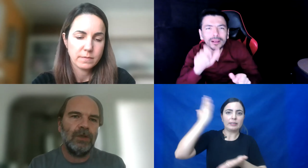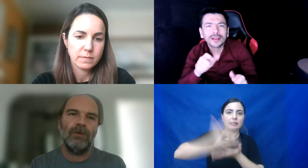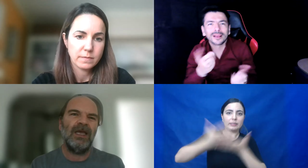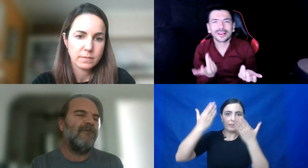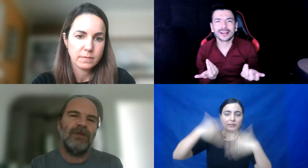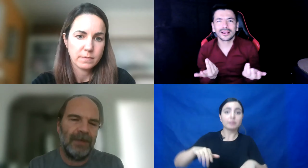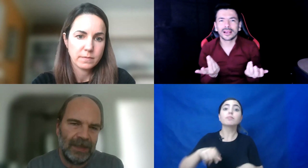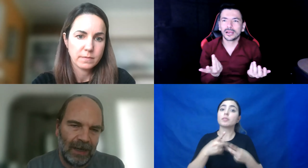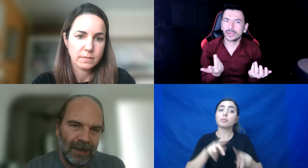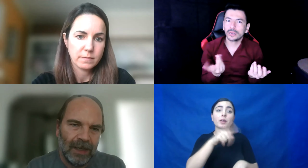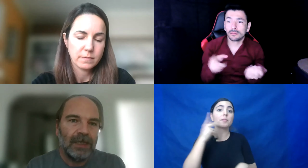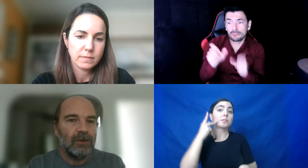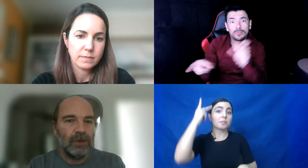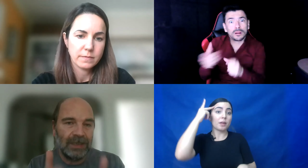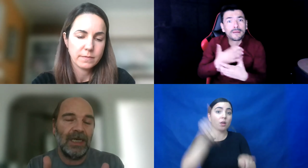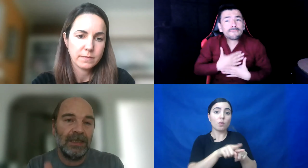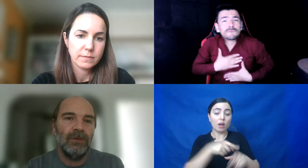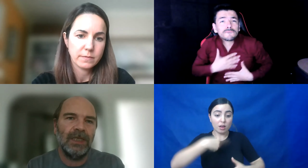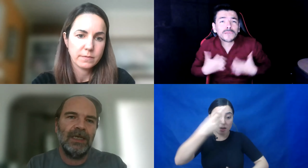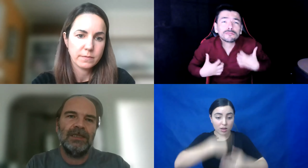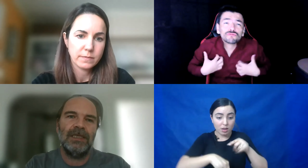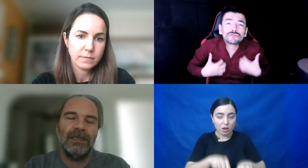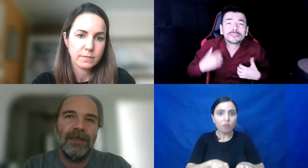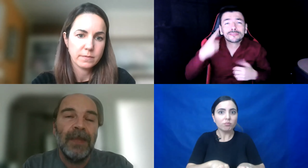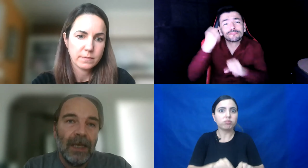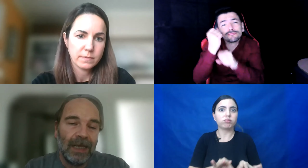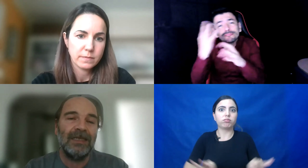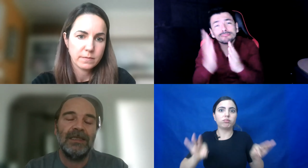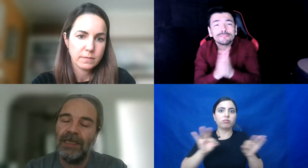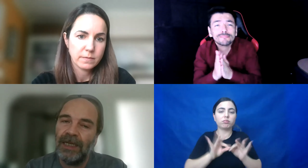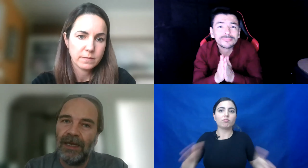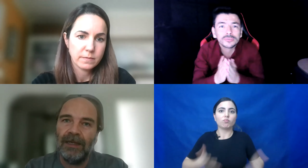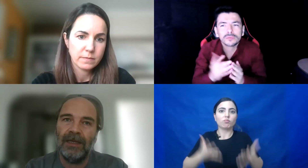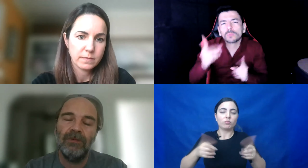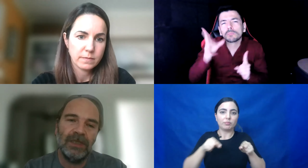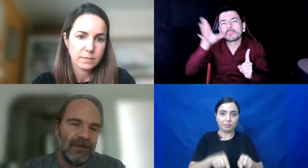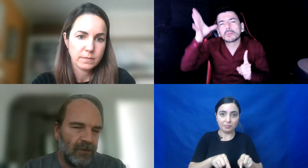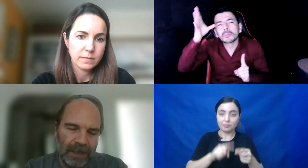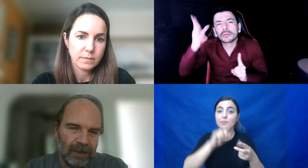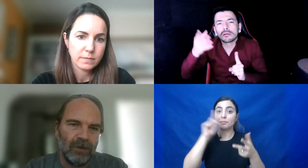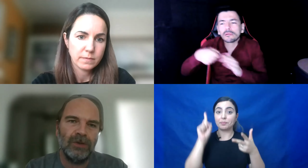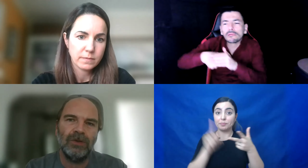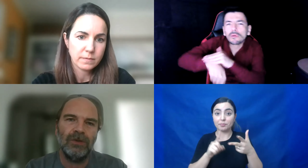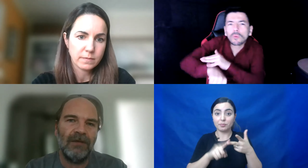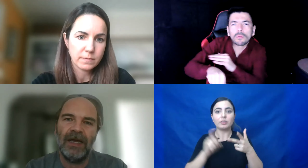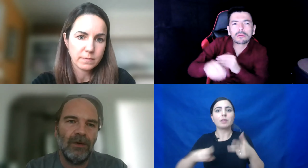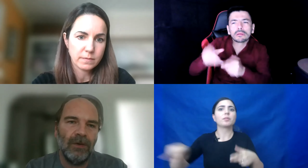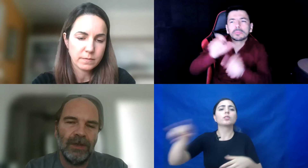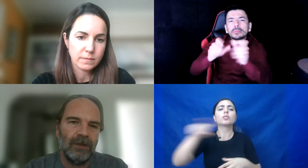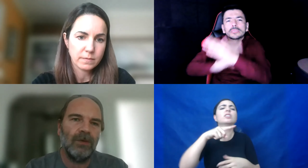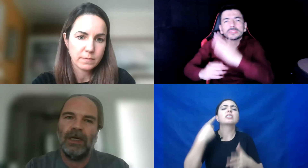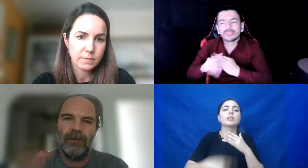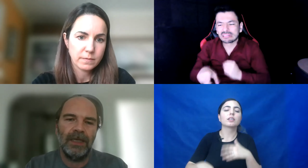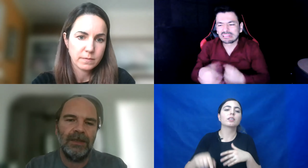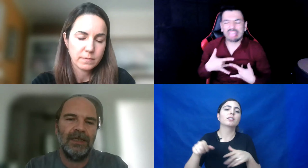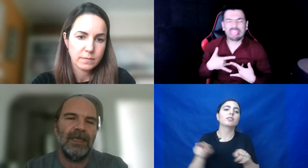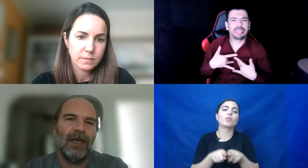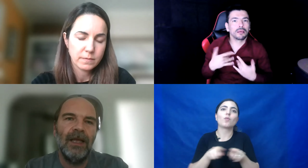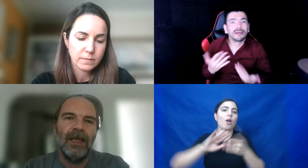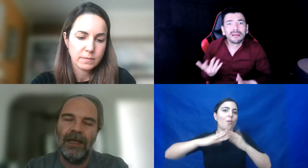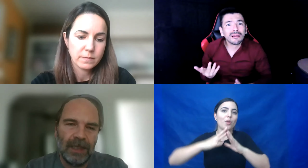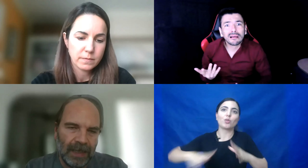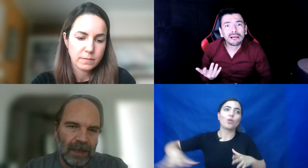issues. For example, the approach or the attitude of parents in this case regarding their children is